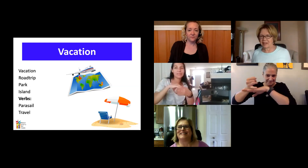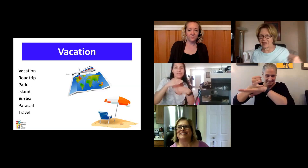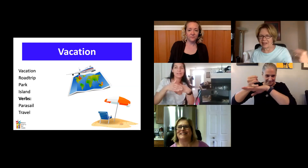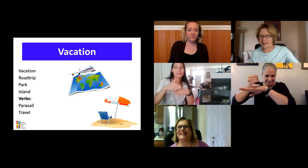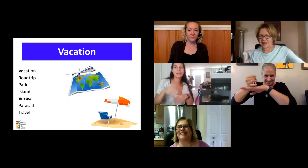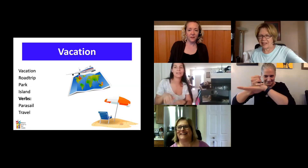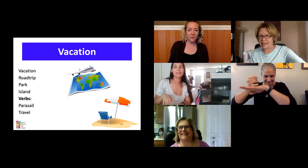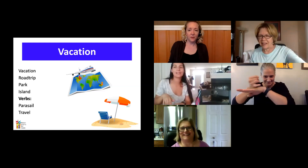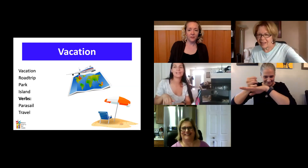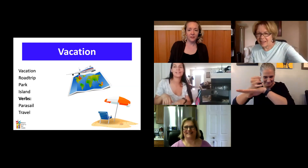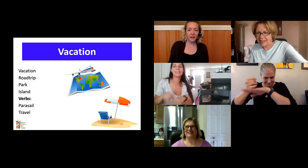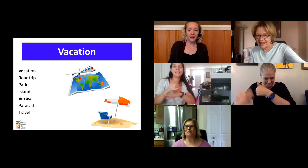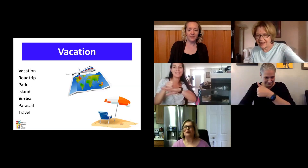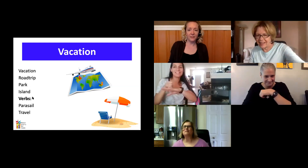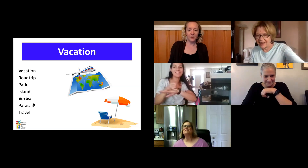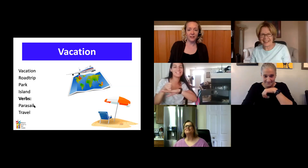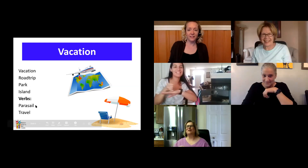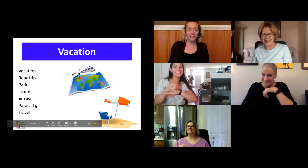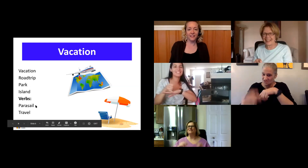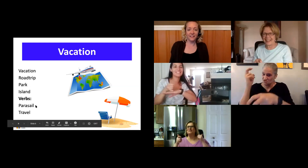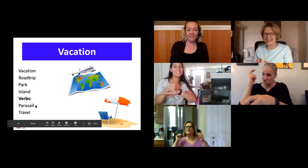Deborah, island, come on.